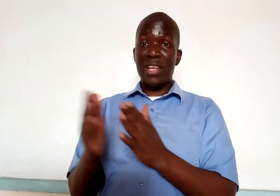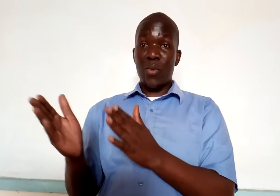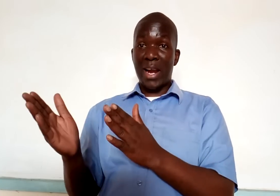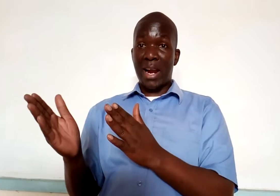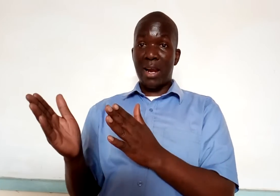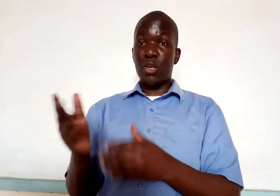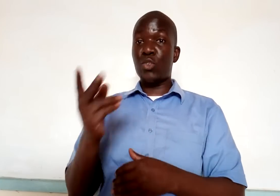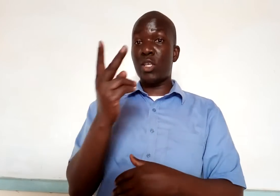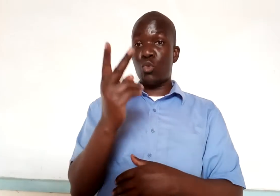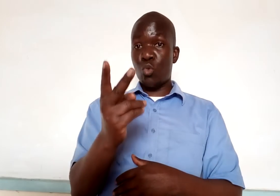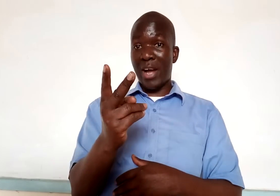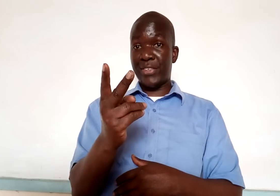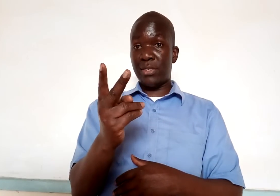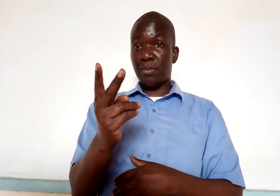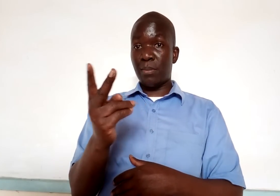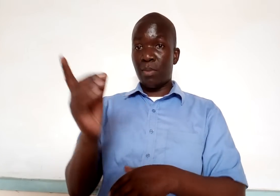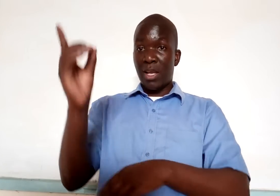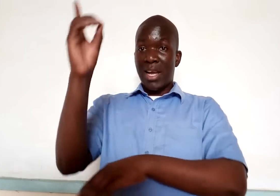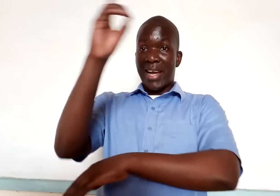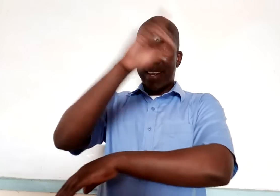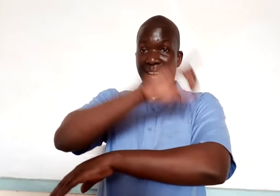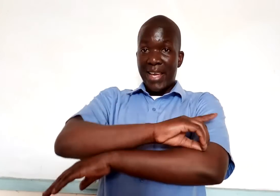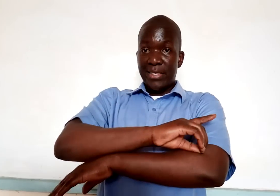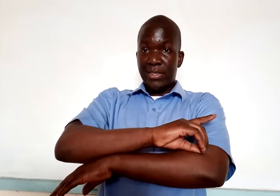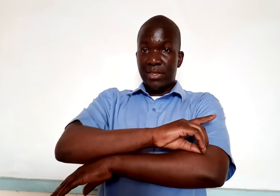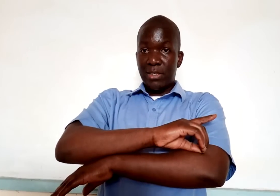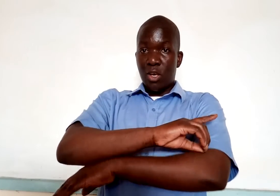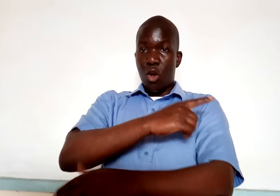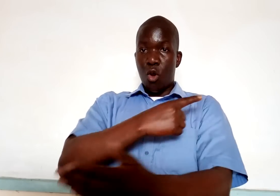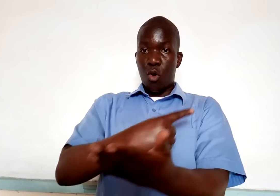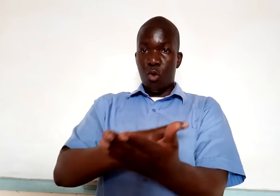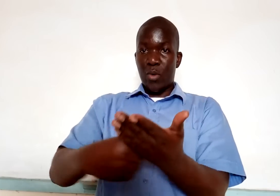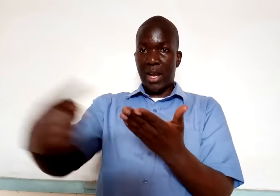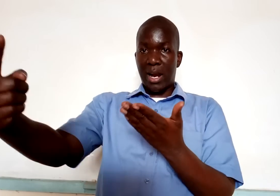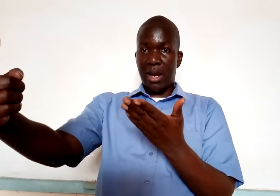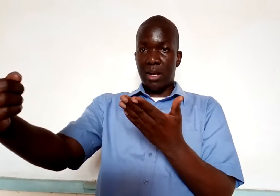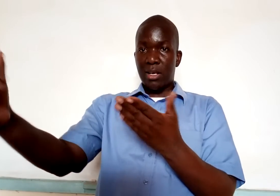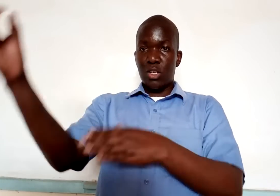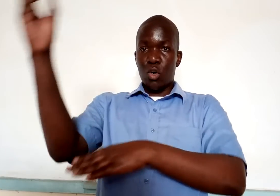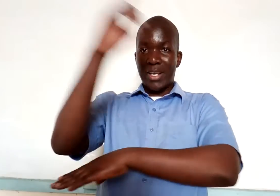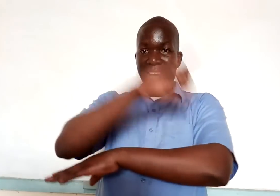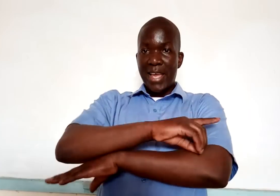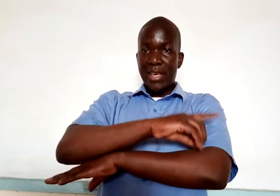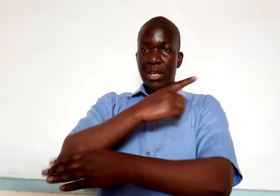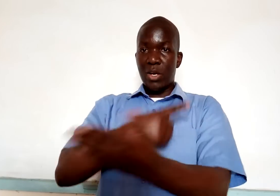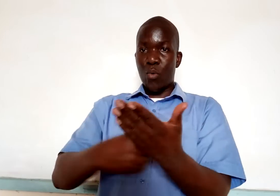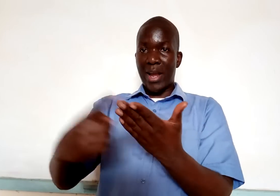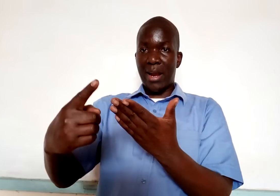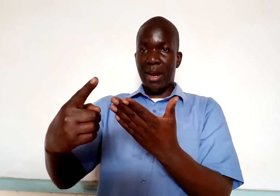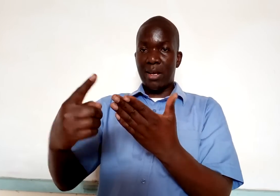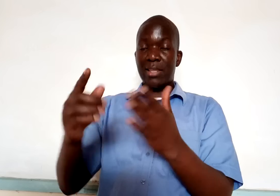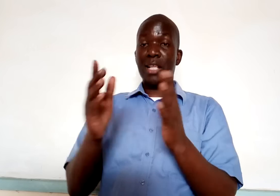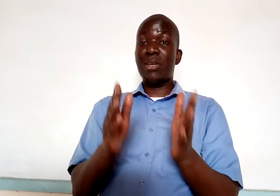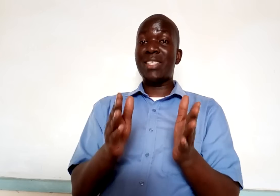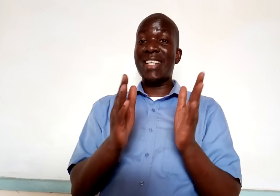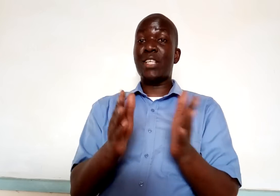week using two words. Days, week. Day, week. That means days of the